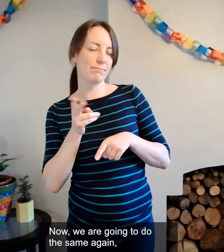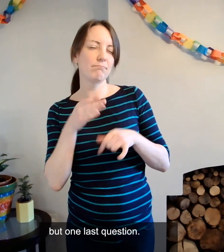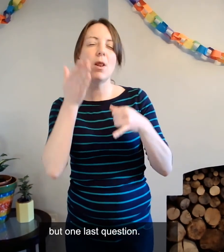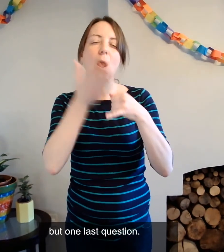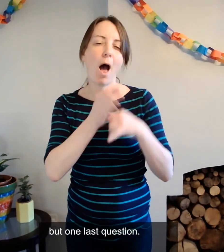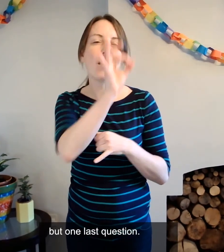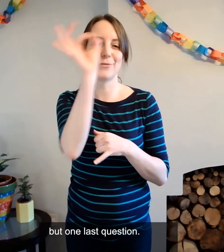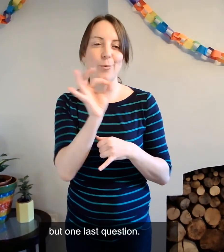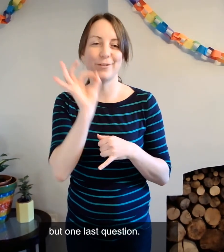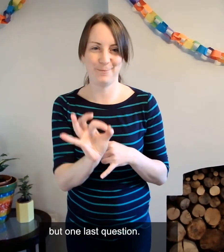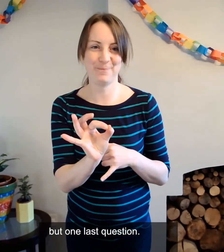but one last question.